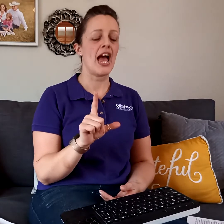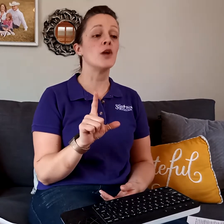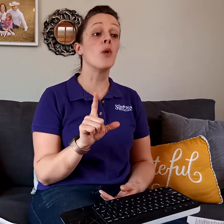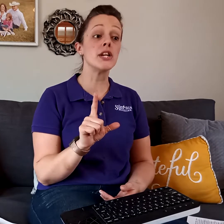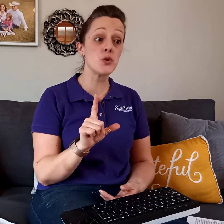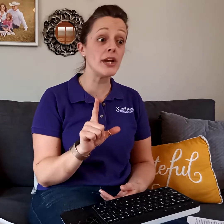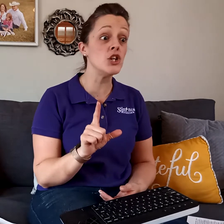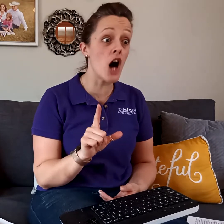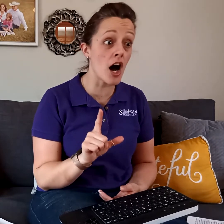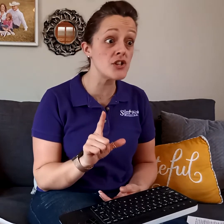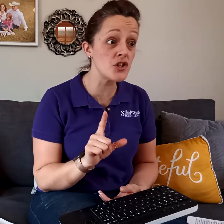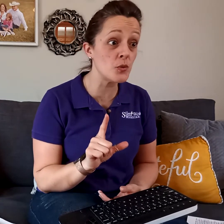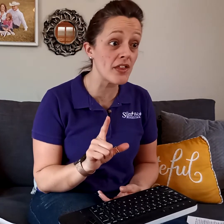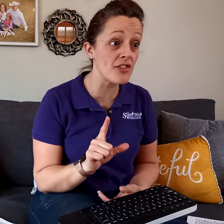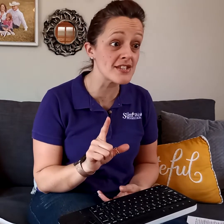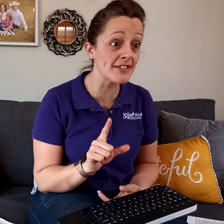And what do we not do with this letter?